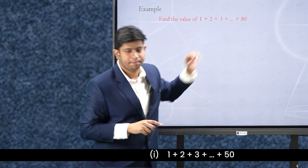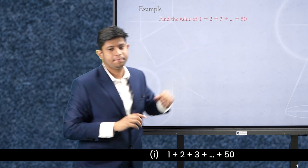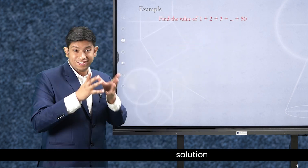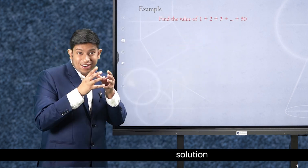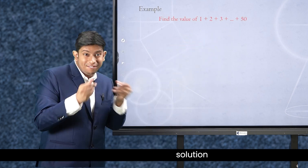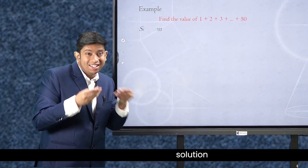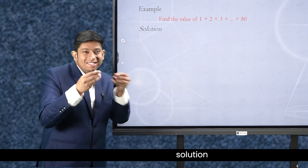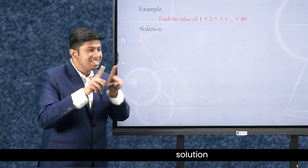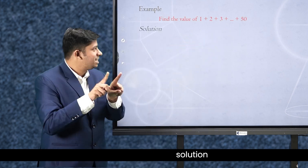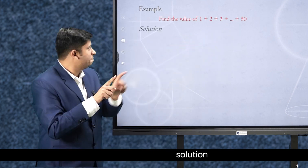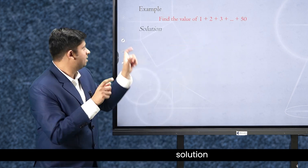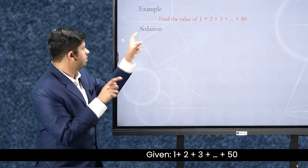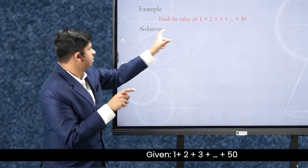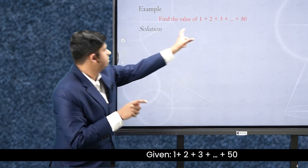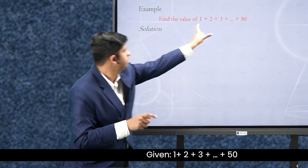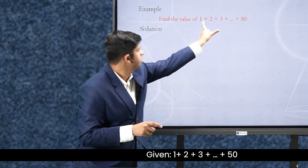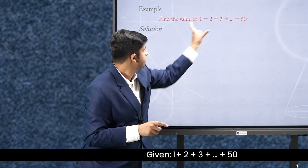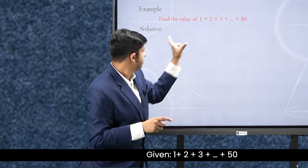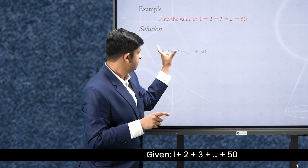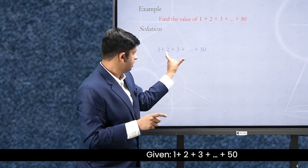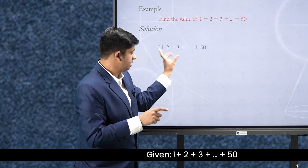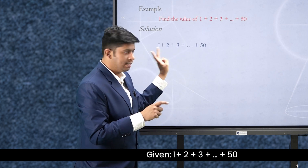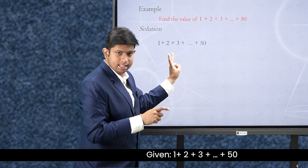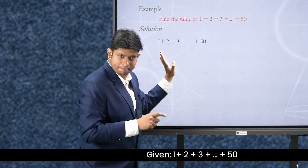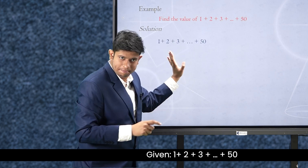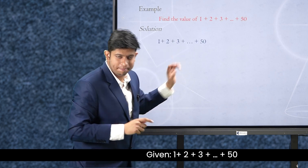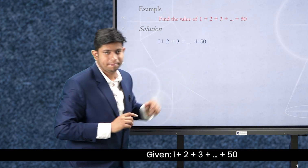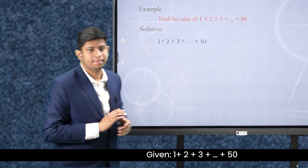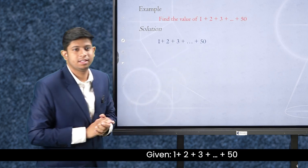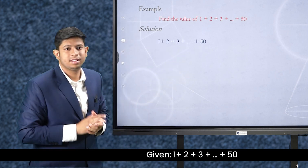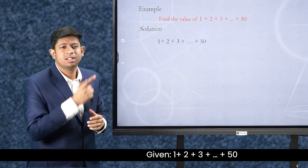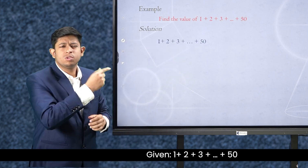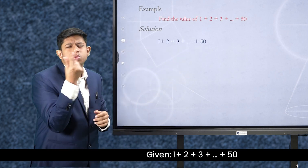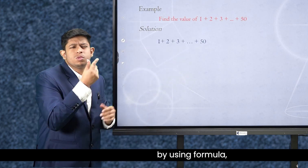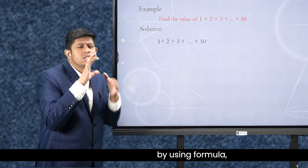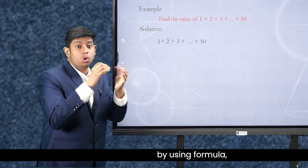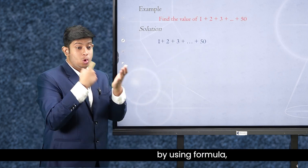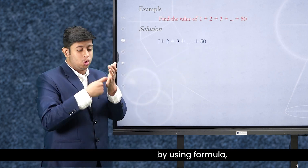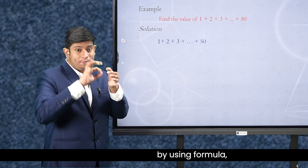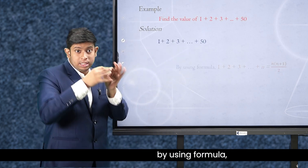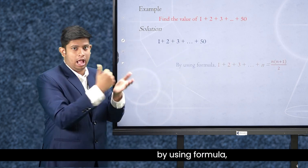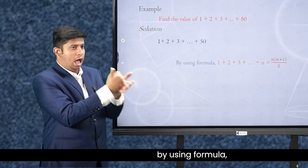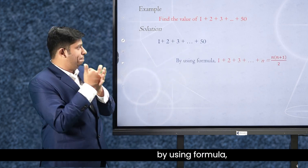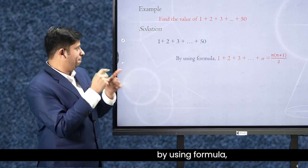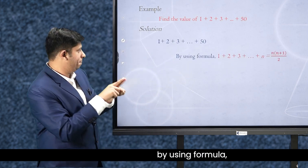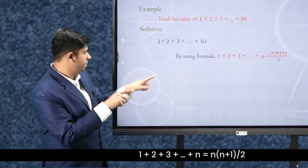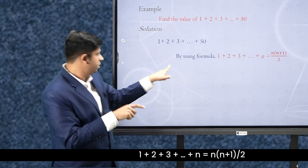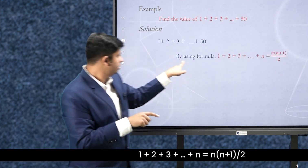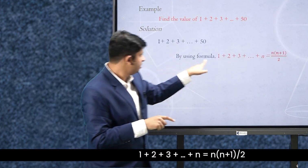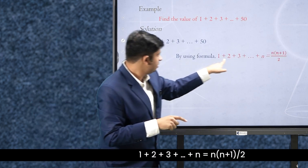Solution. Given 1 plus 2 plus 3 plus so on plus 50. By using formula 1 plus 2 plus